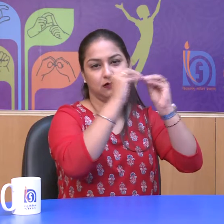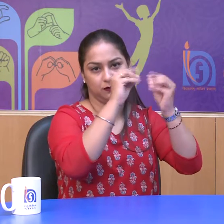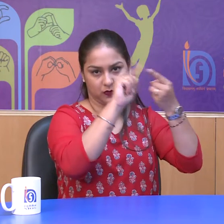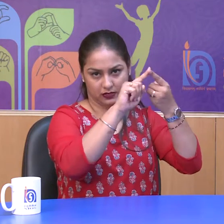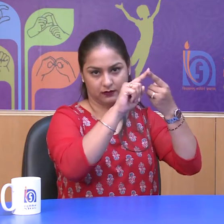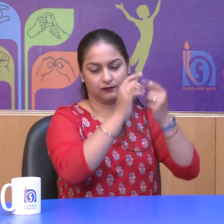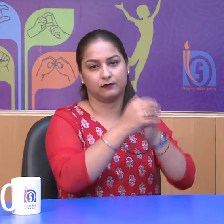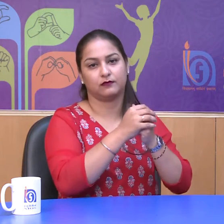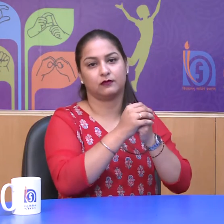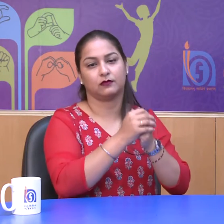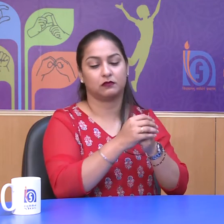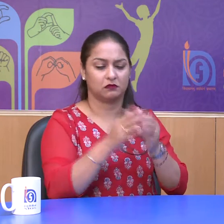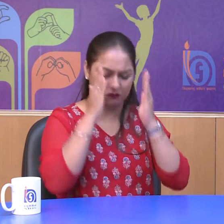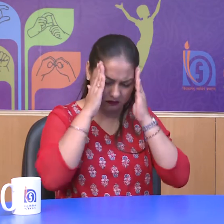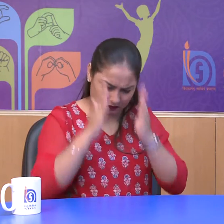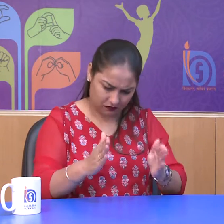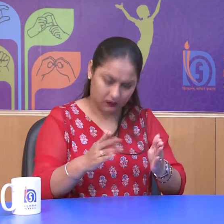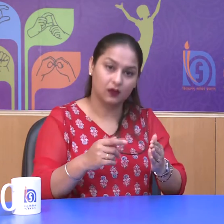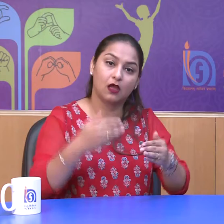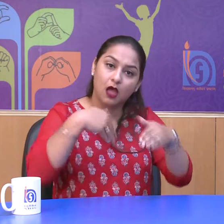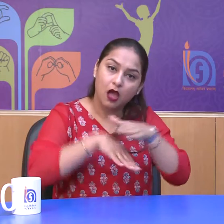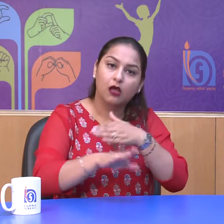AURANGZEBI, dedicated to Aurangzeb,